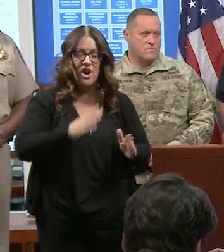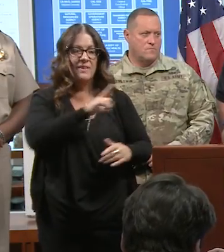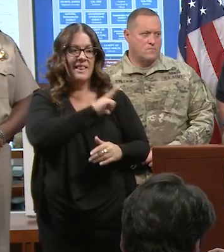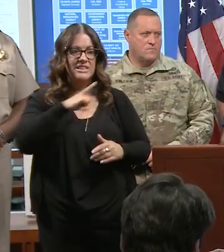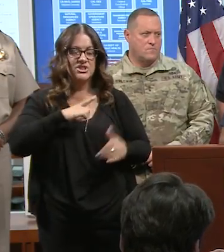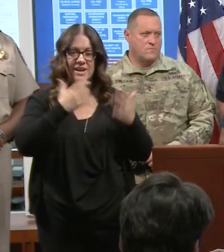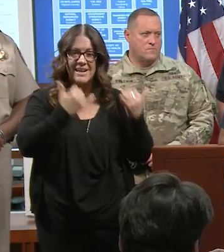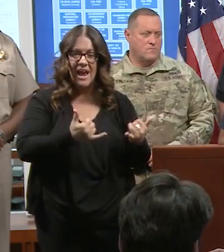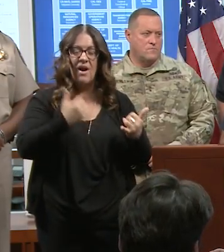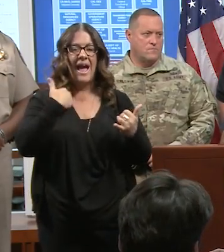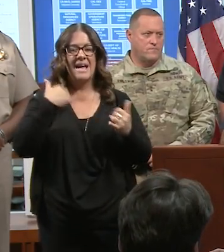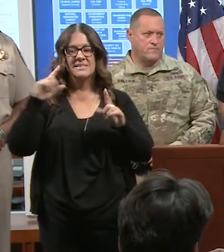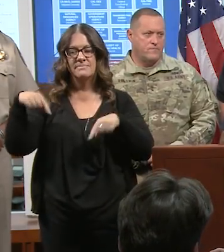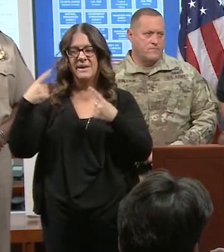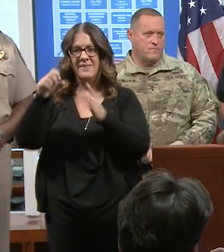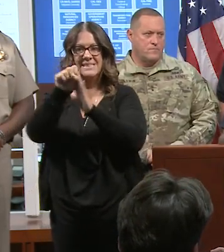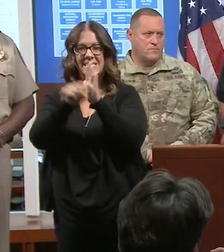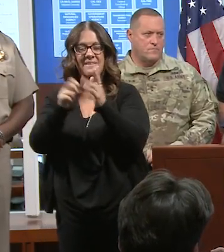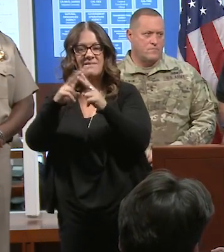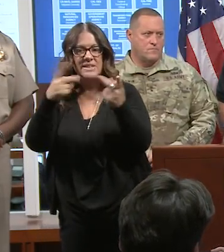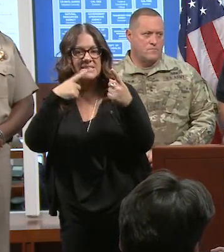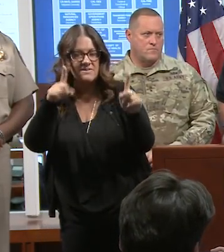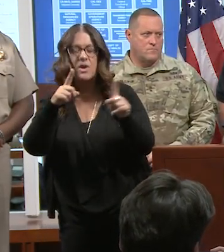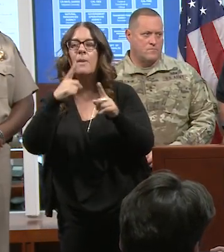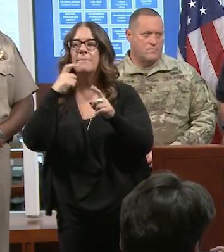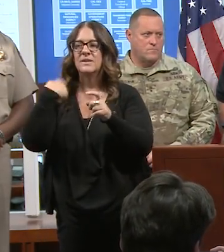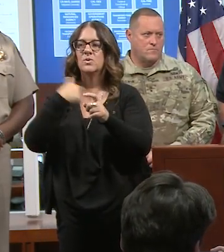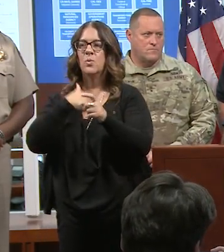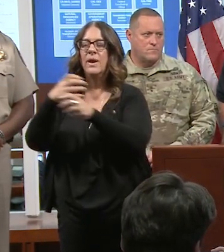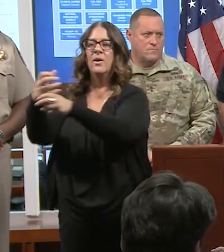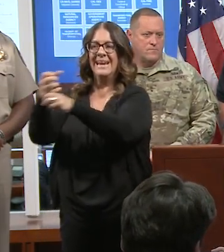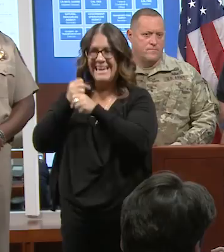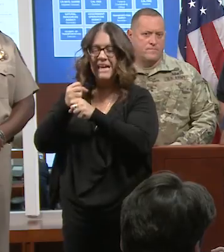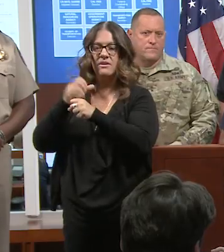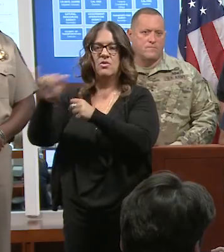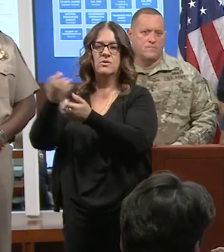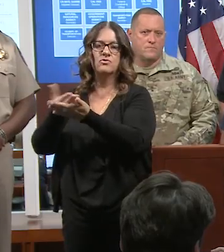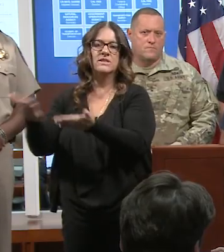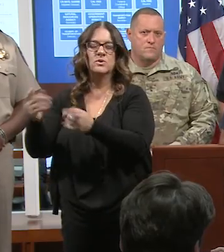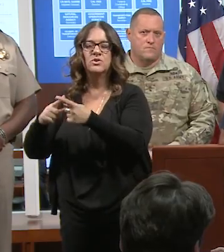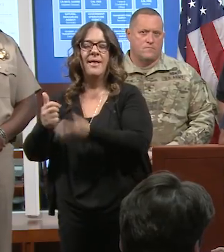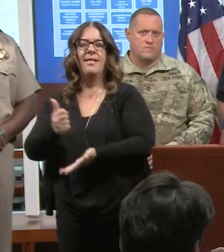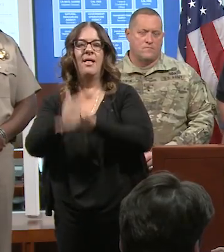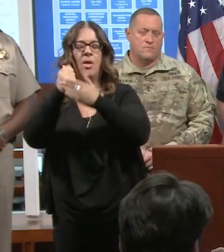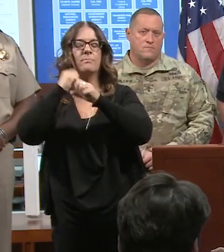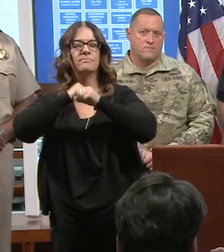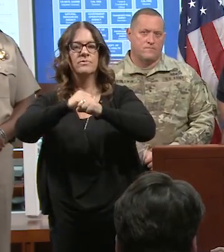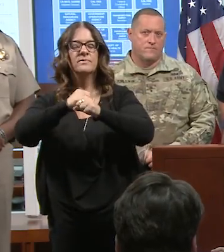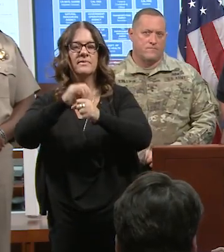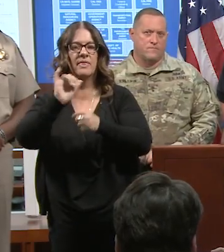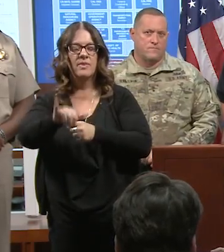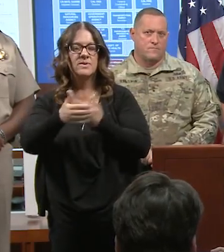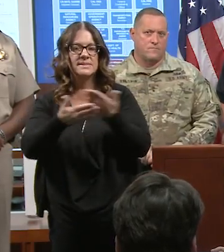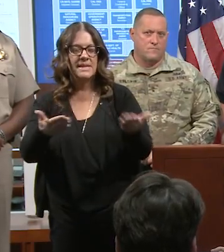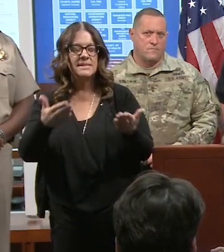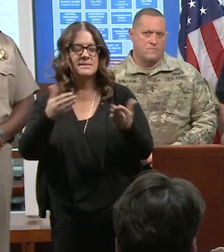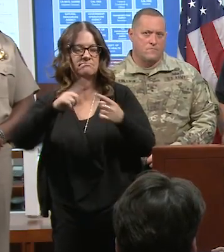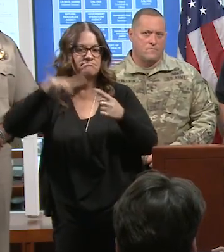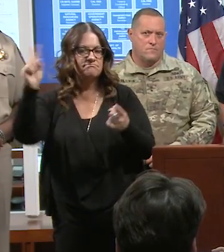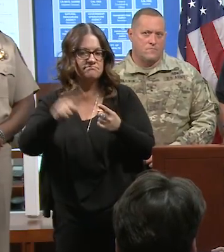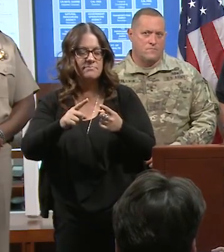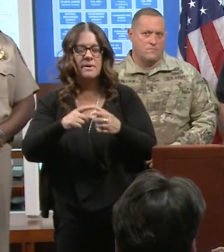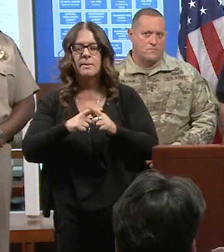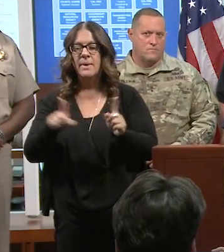that is why the state has been so successful in getting resources and doing that. On the federal side, obviously, we have been significant